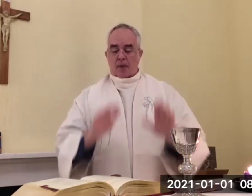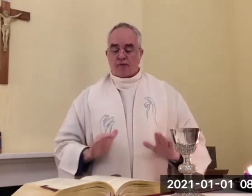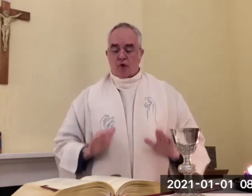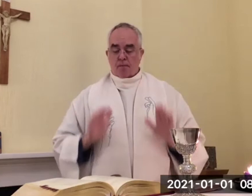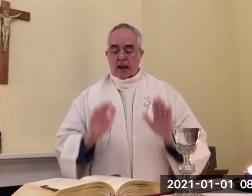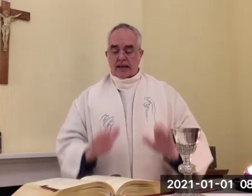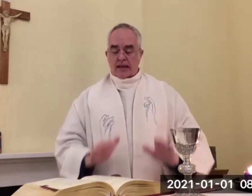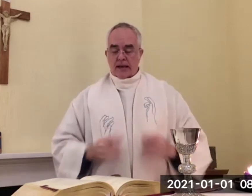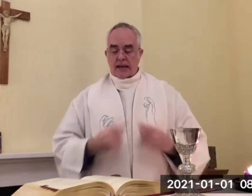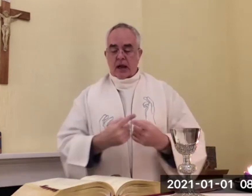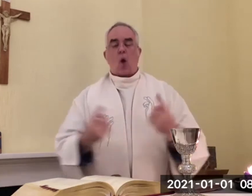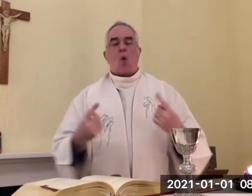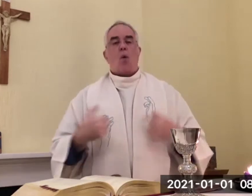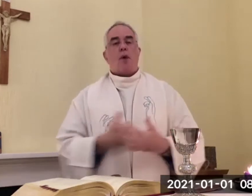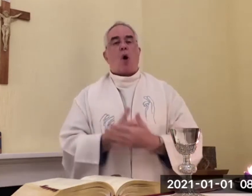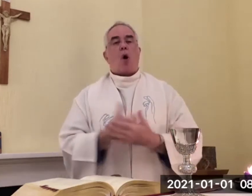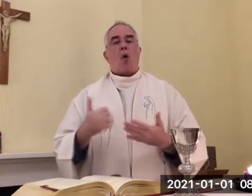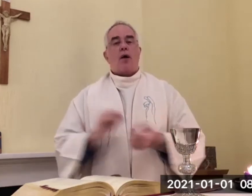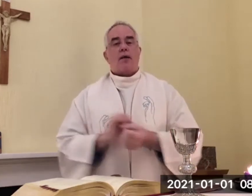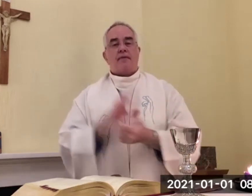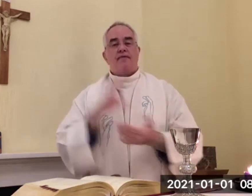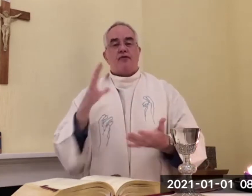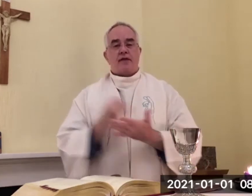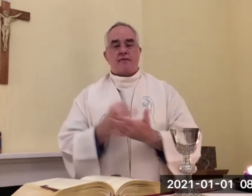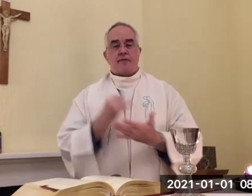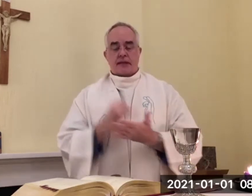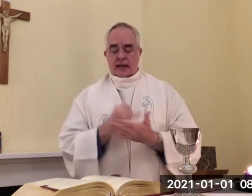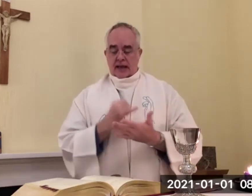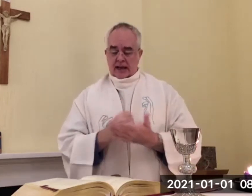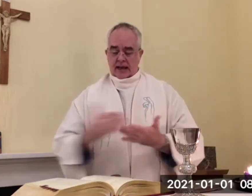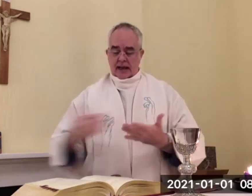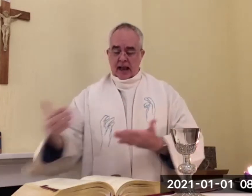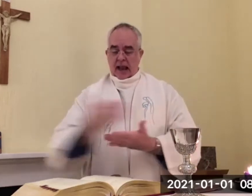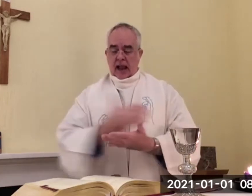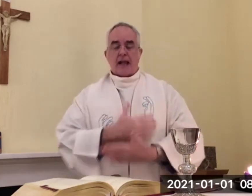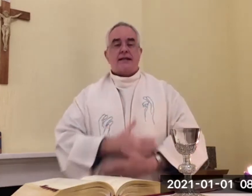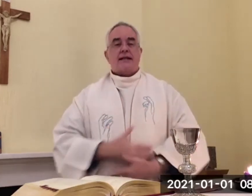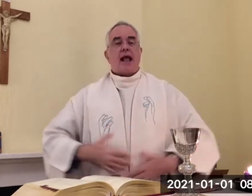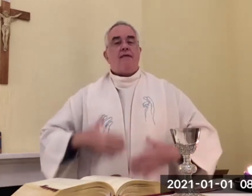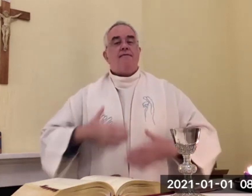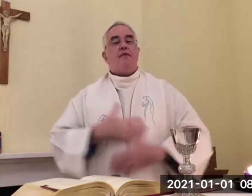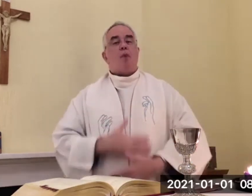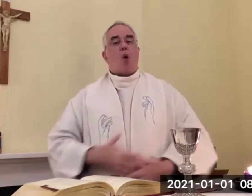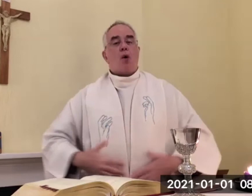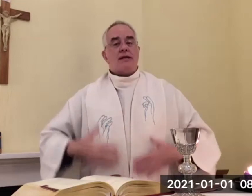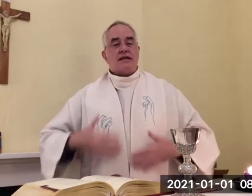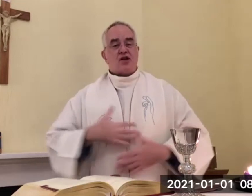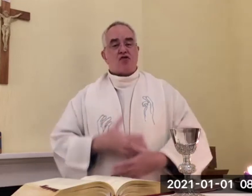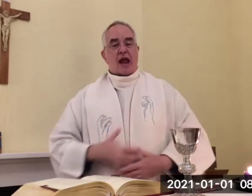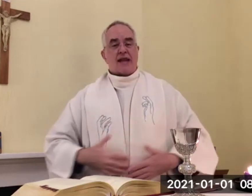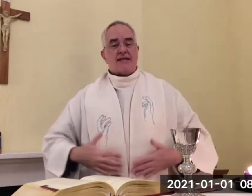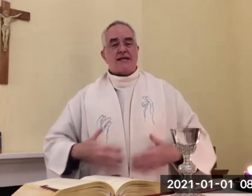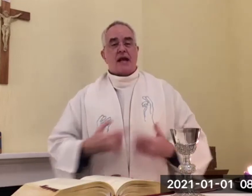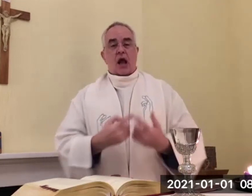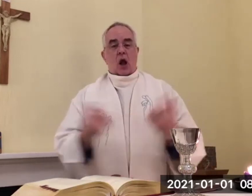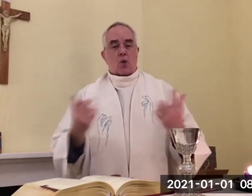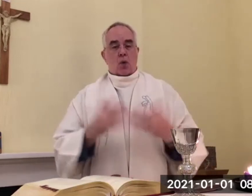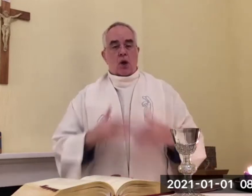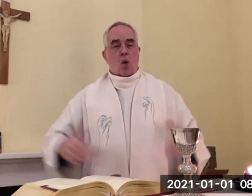your mercy, we may always be free from sin, and safe from all distress, as we